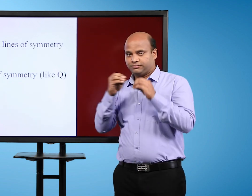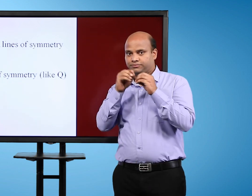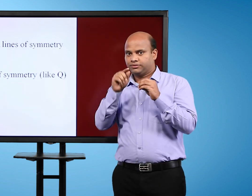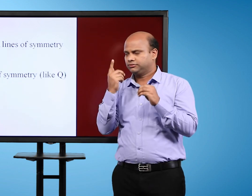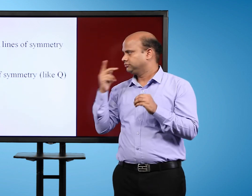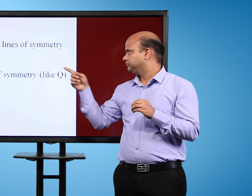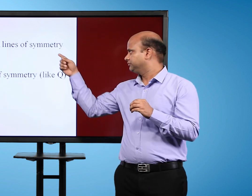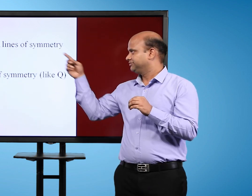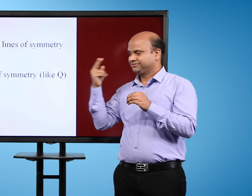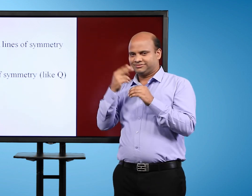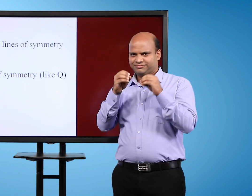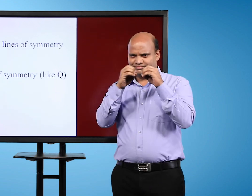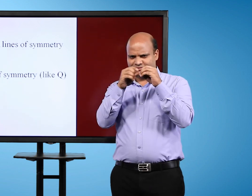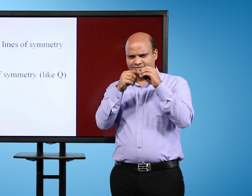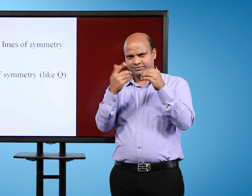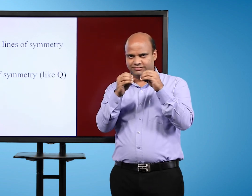B. Horizontal lines of symmetry,